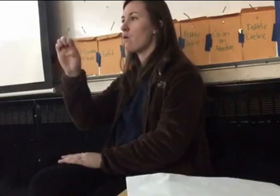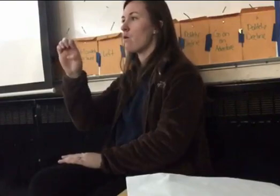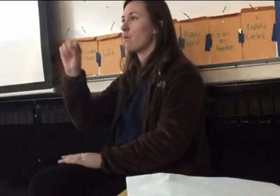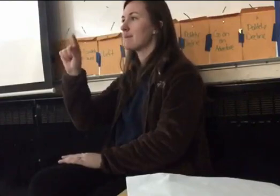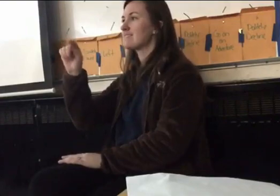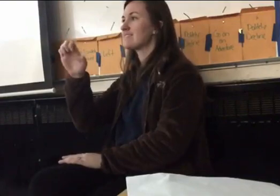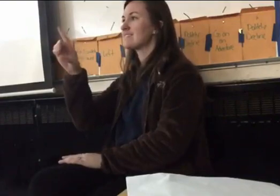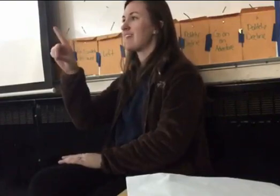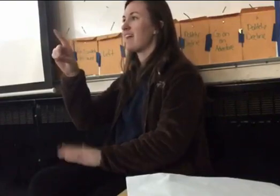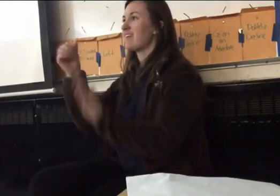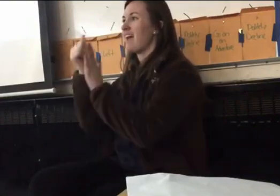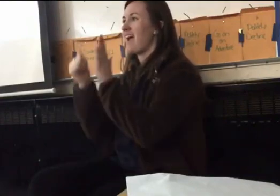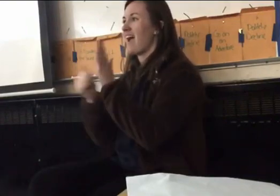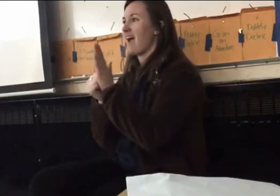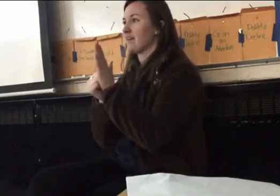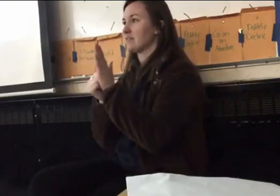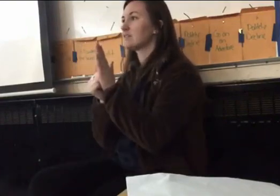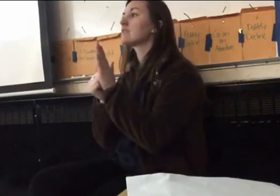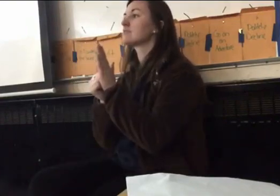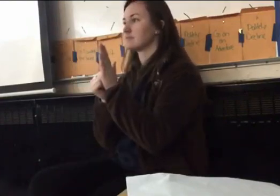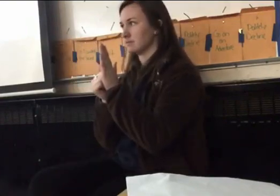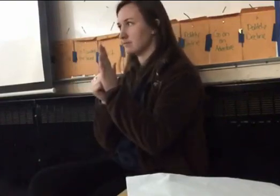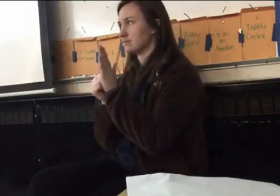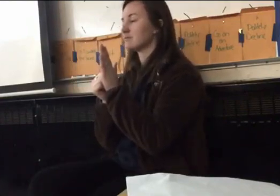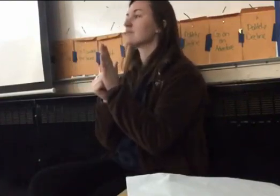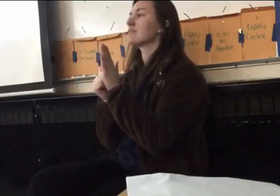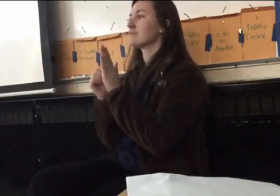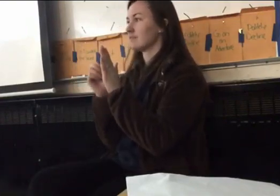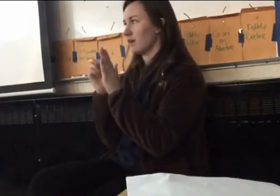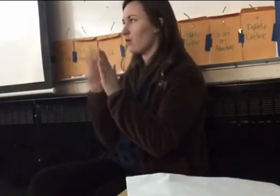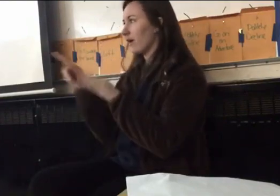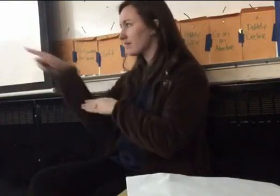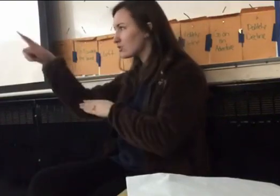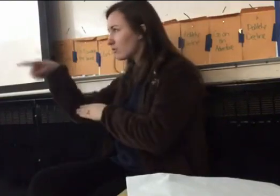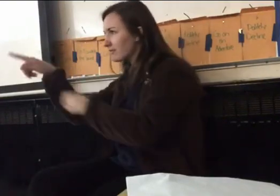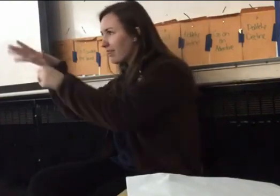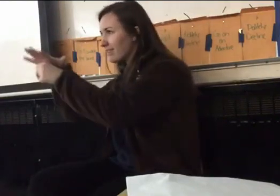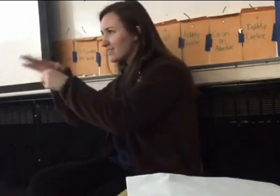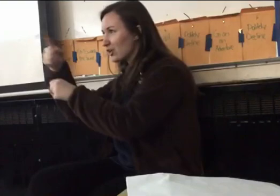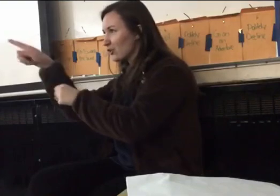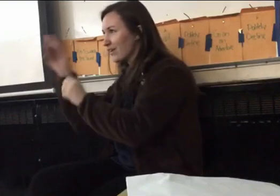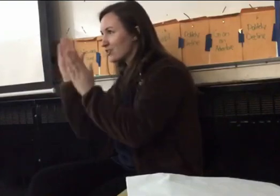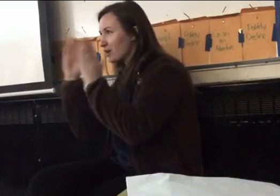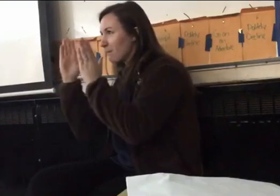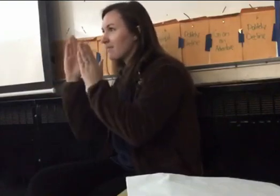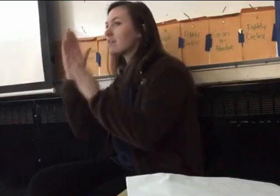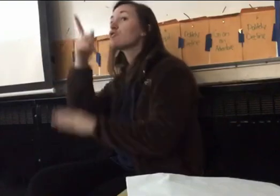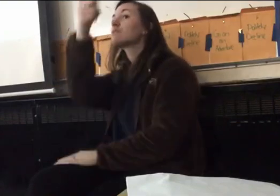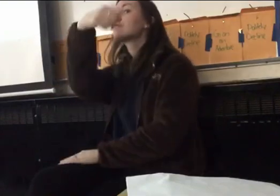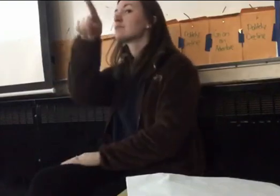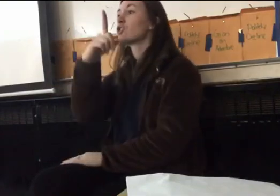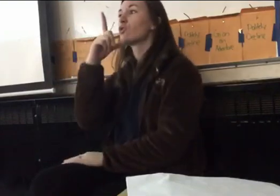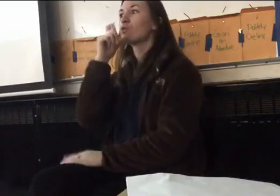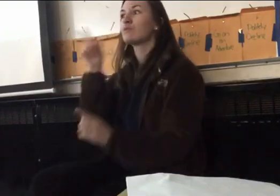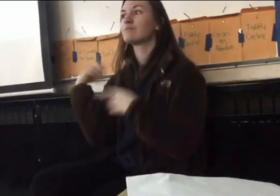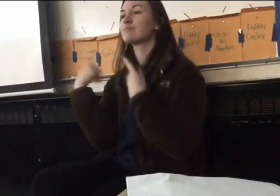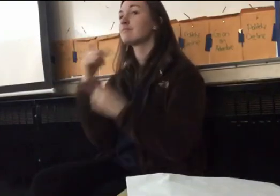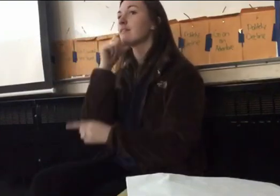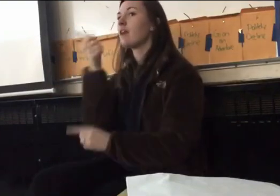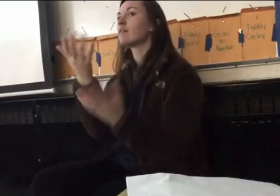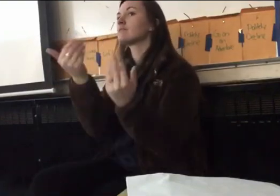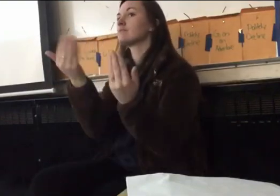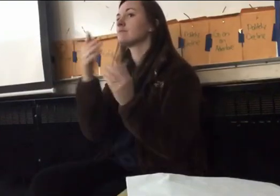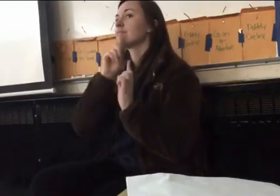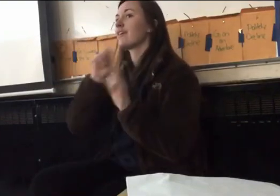these 3 people over here could answer, that would be great, aka that side of the room. Okay? All right, so we